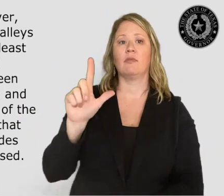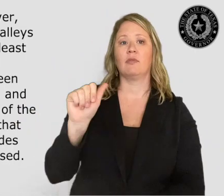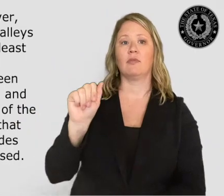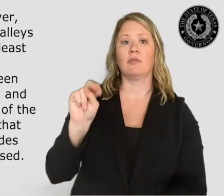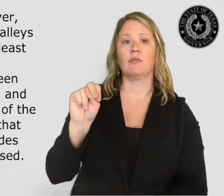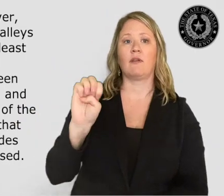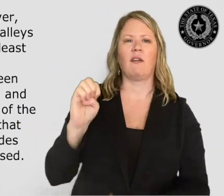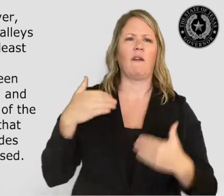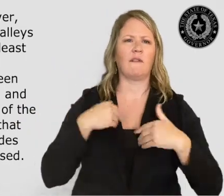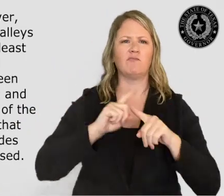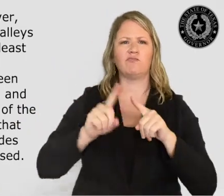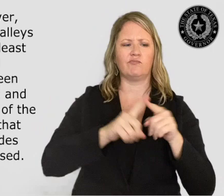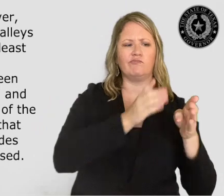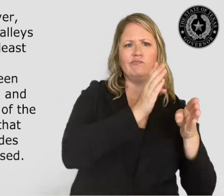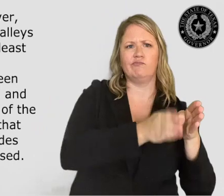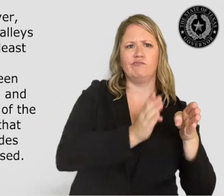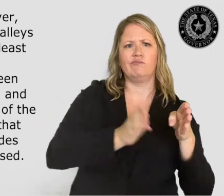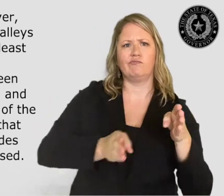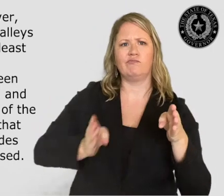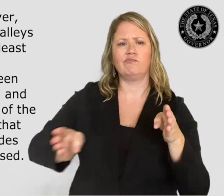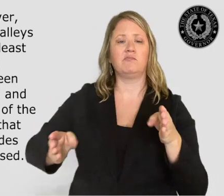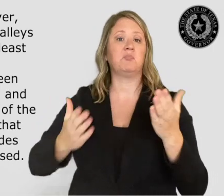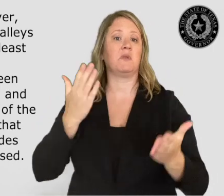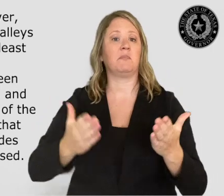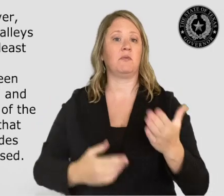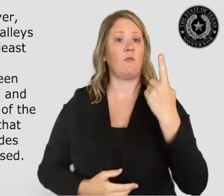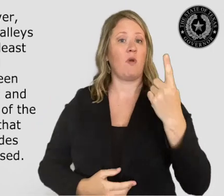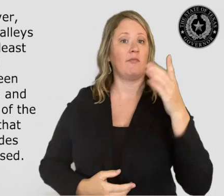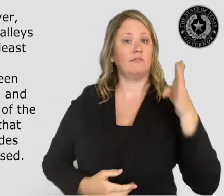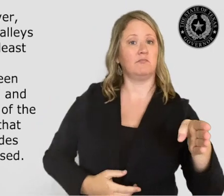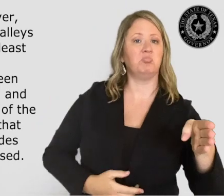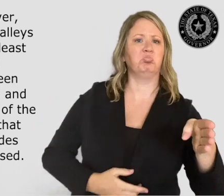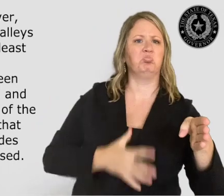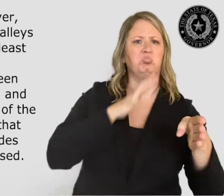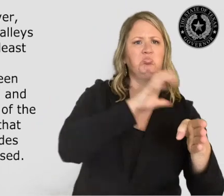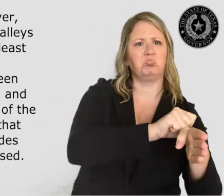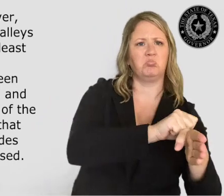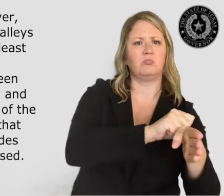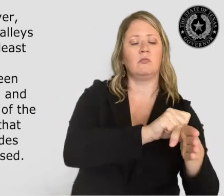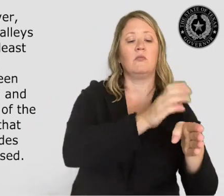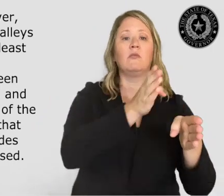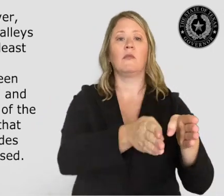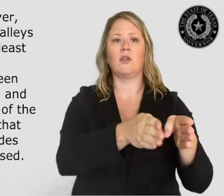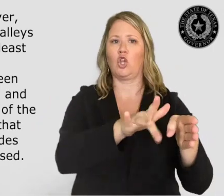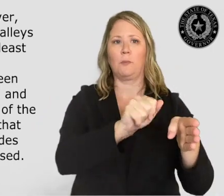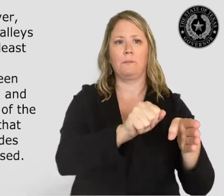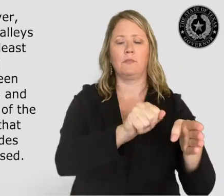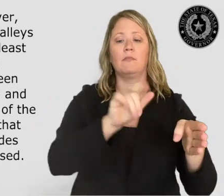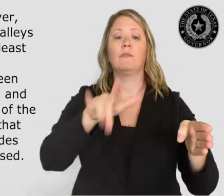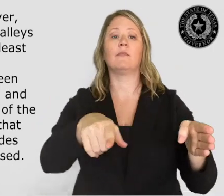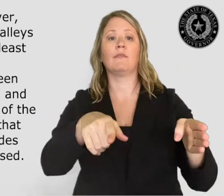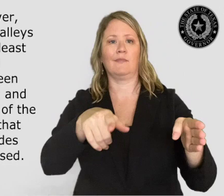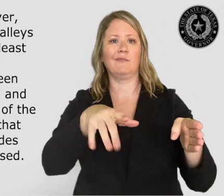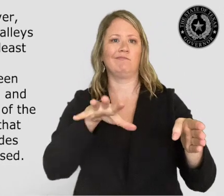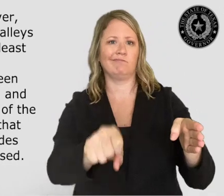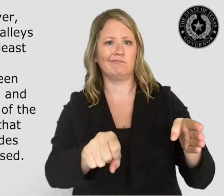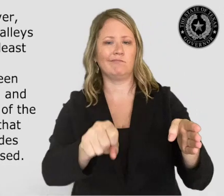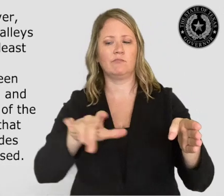and components of the establishments that have video arcades must remain closed.